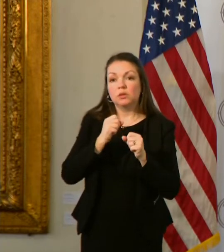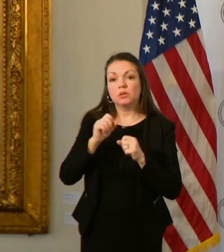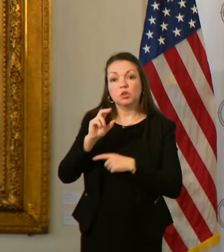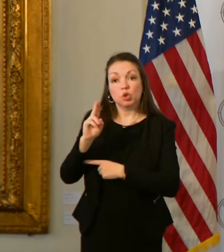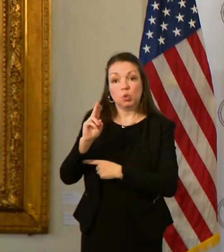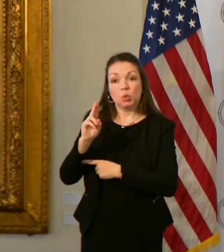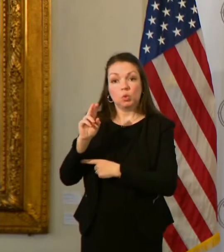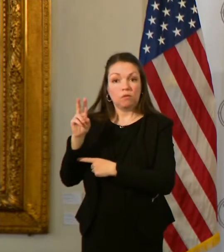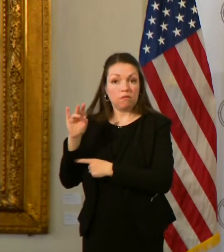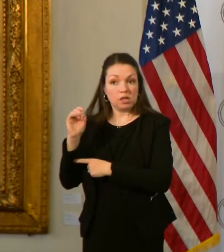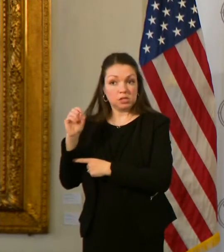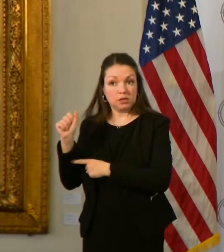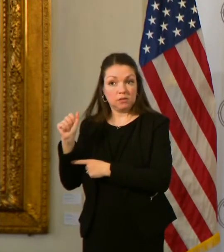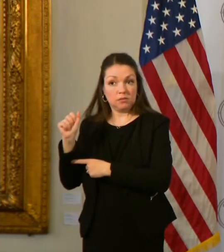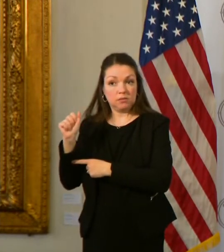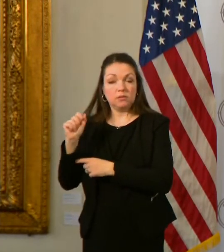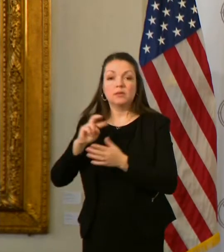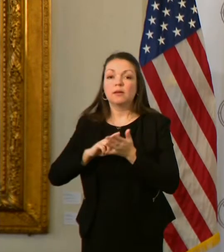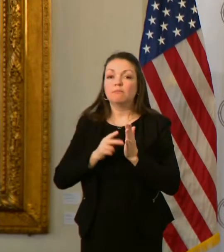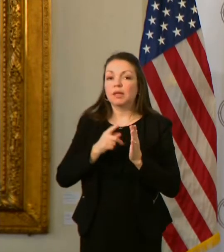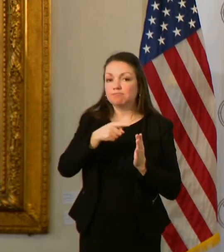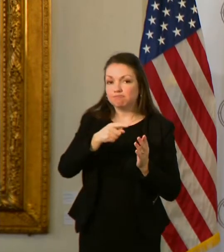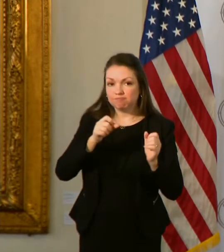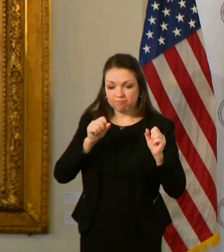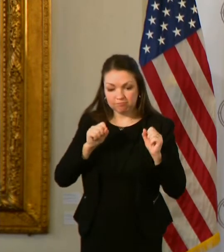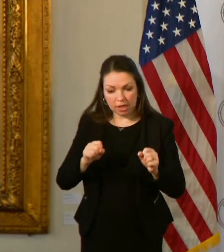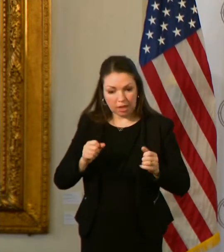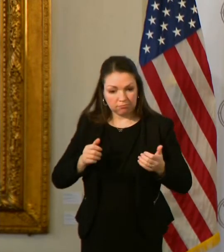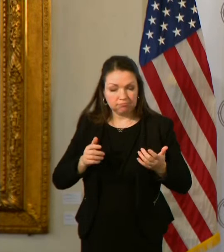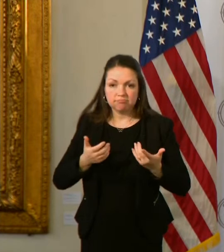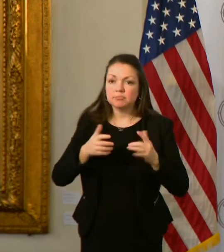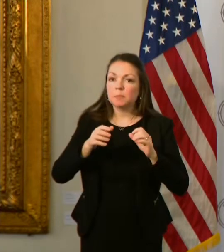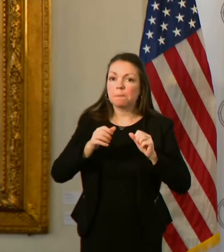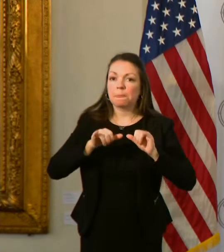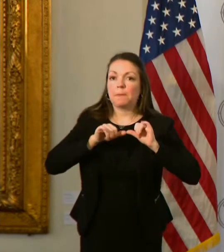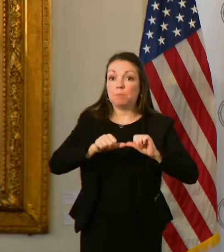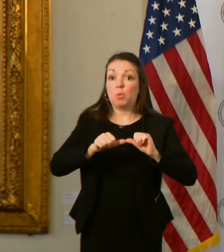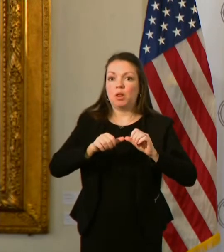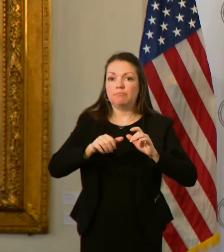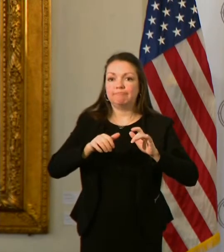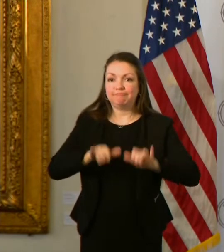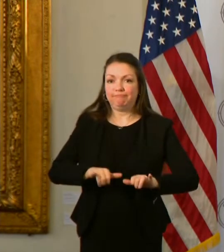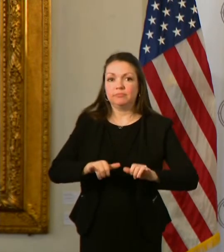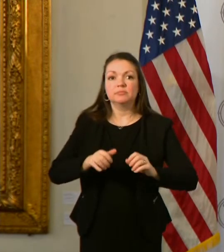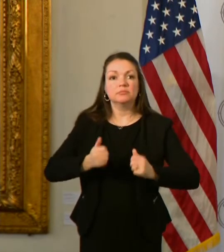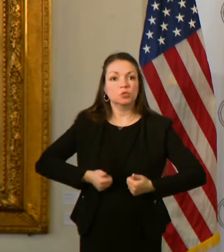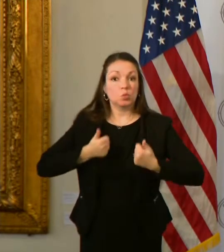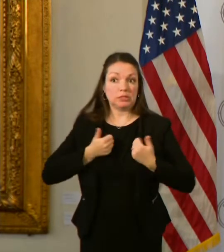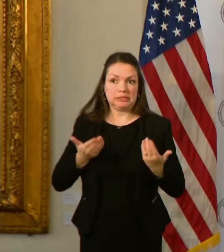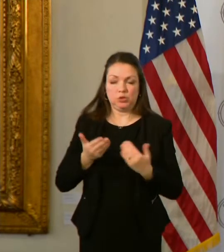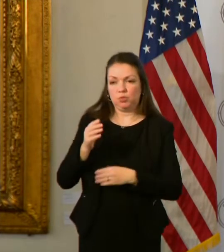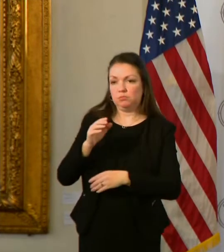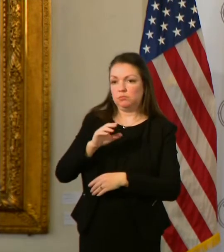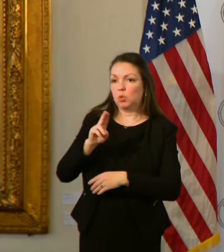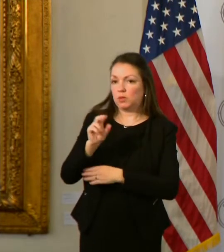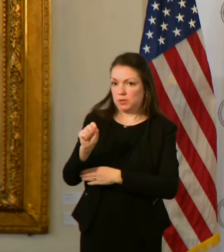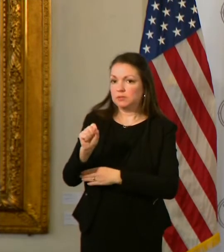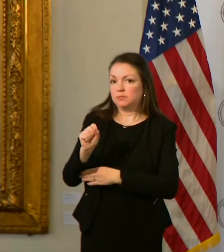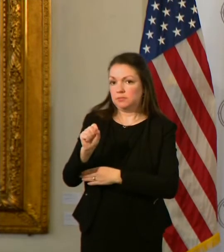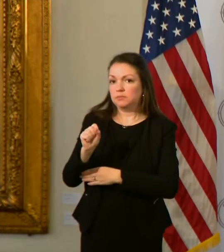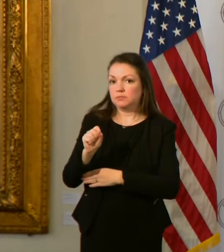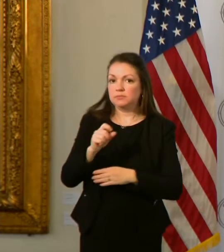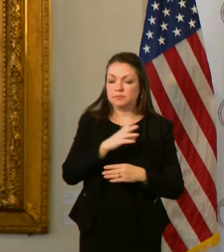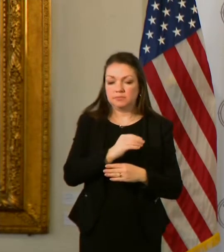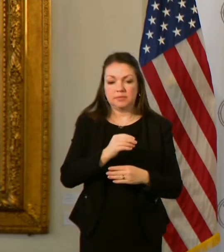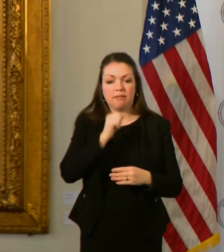U visa, which allows them to have permanent residency here in the United States. In